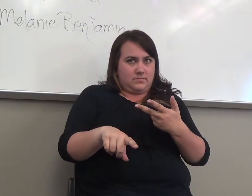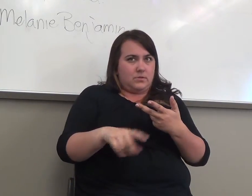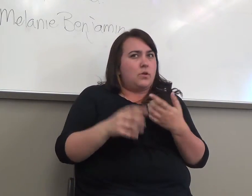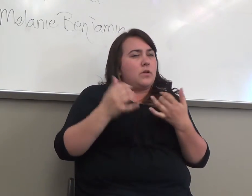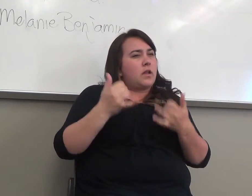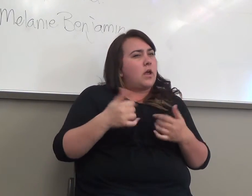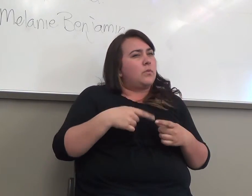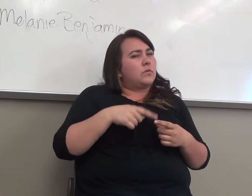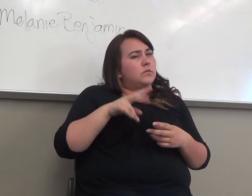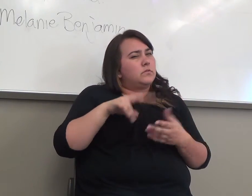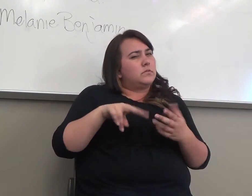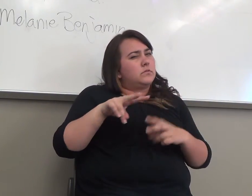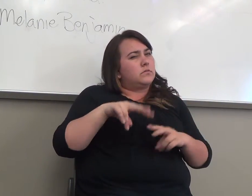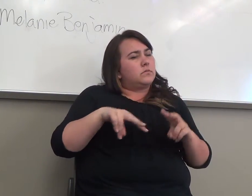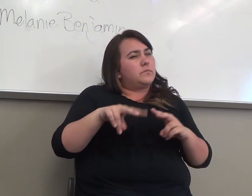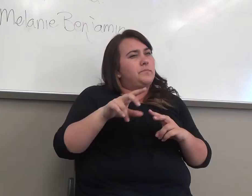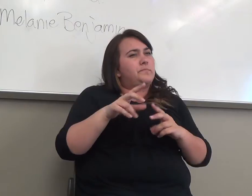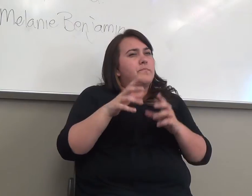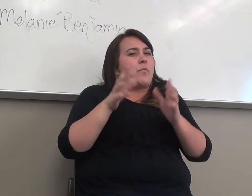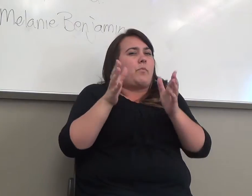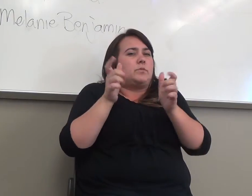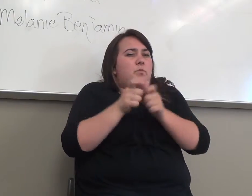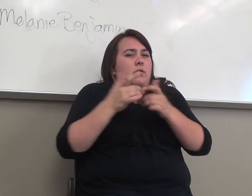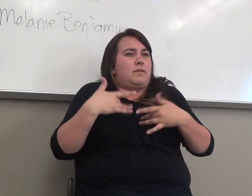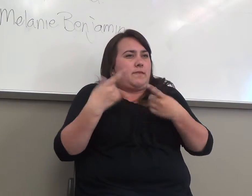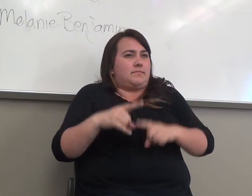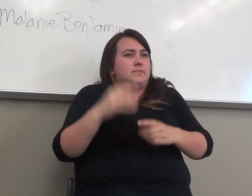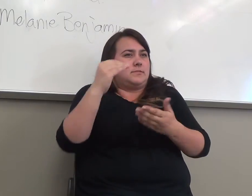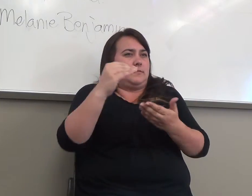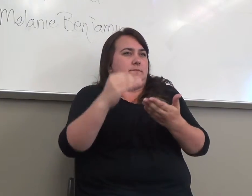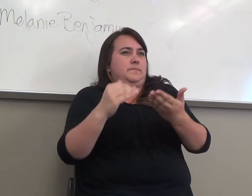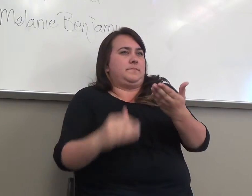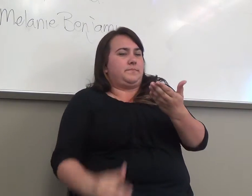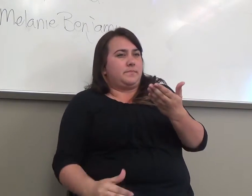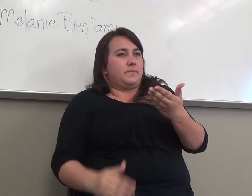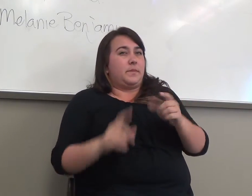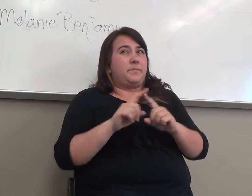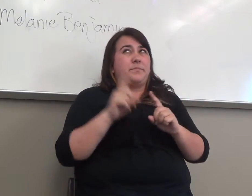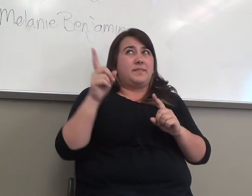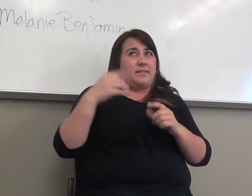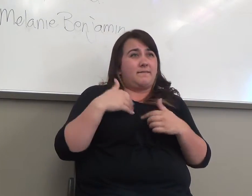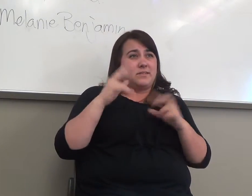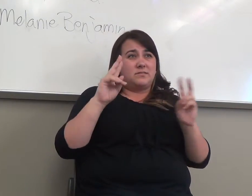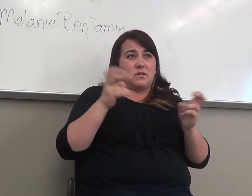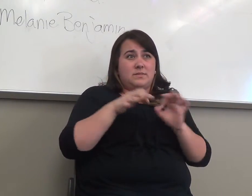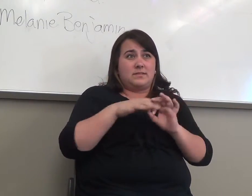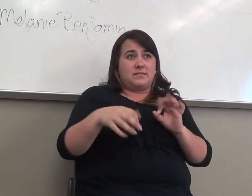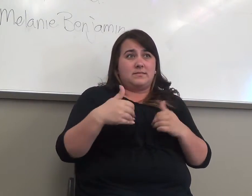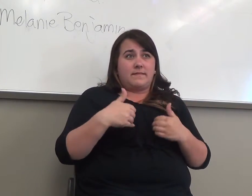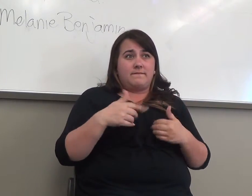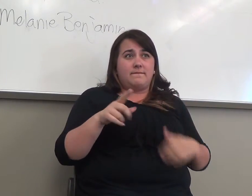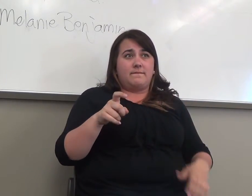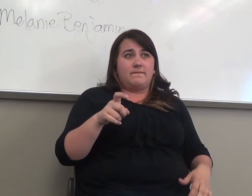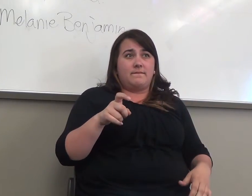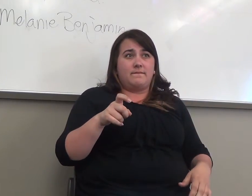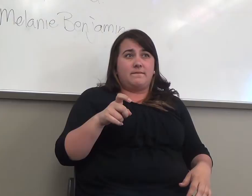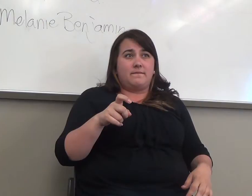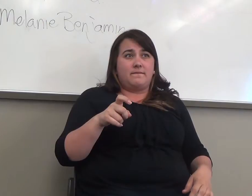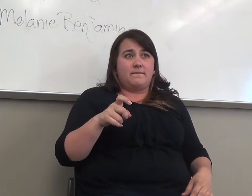getting into a series of small events. But does this have a topic sentence at the start